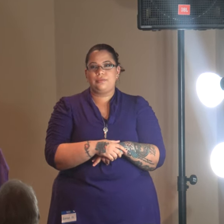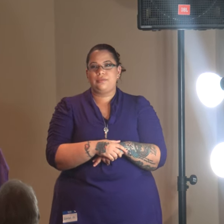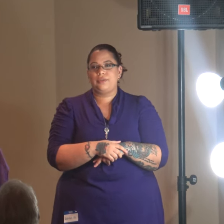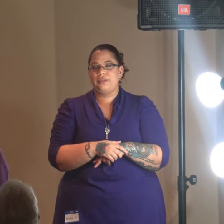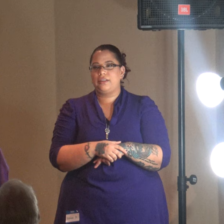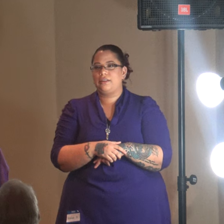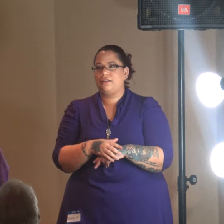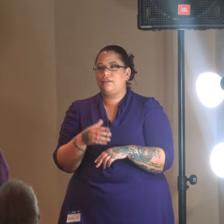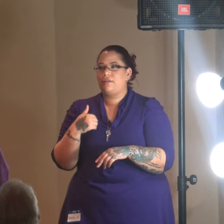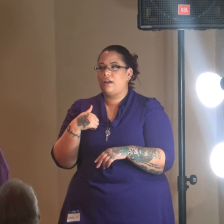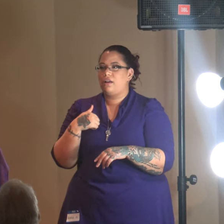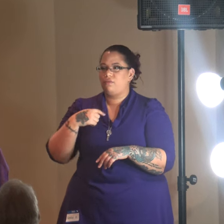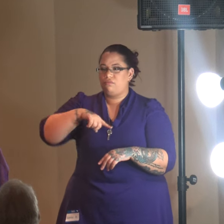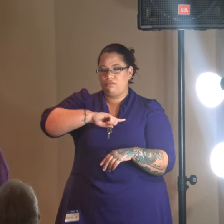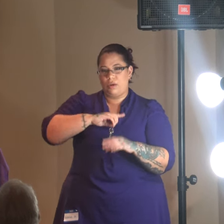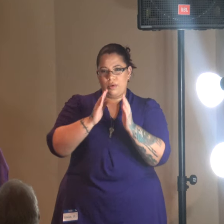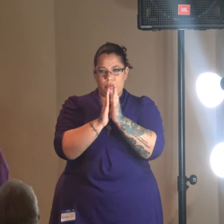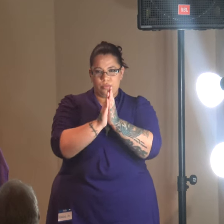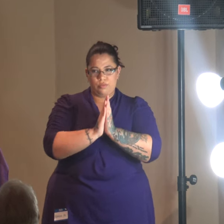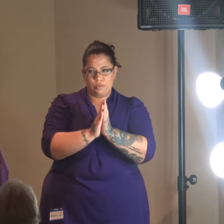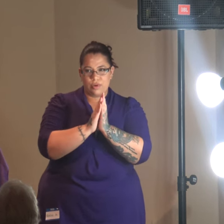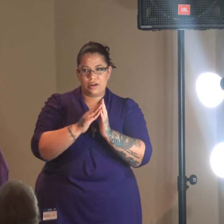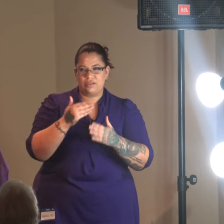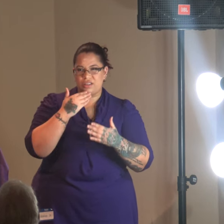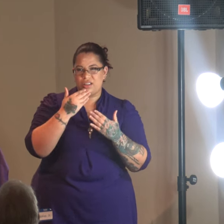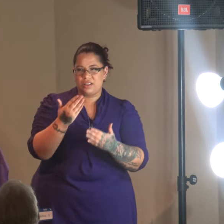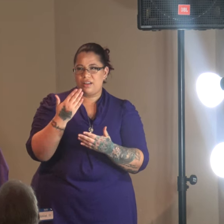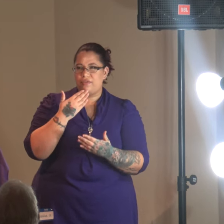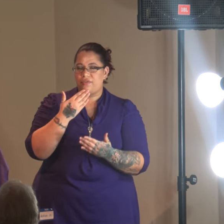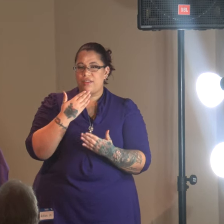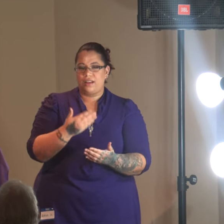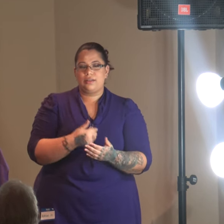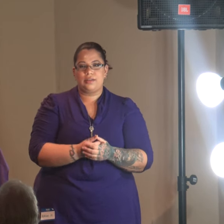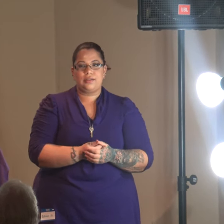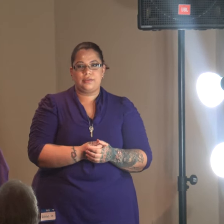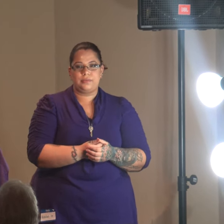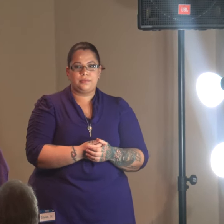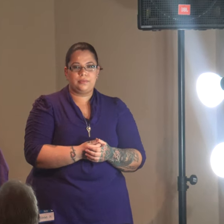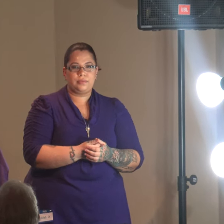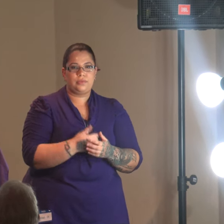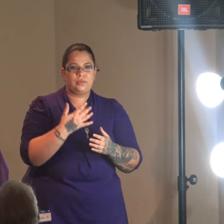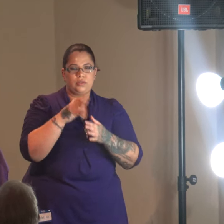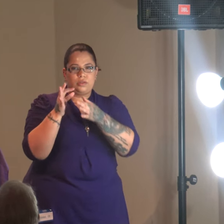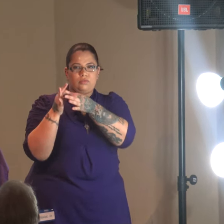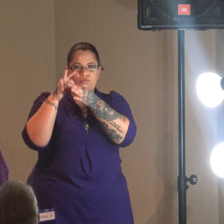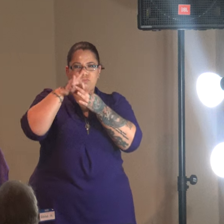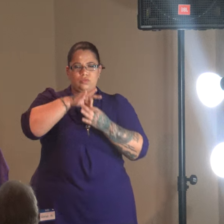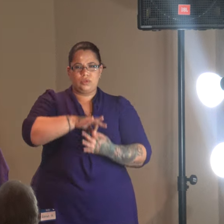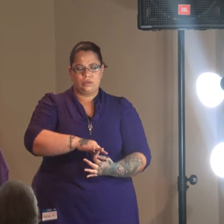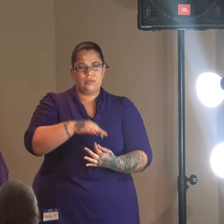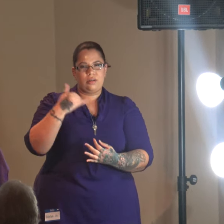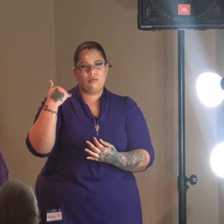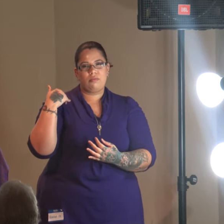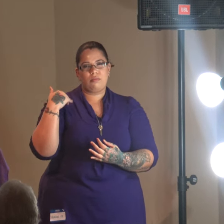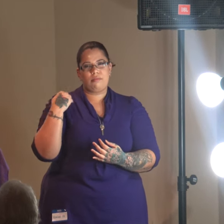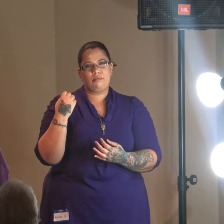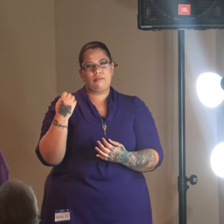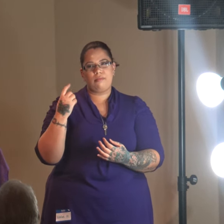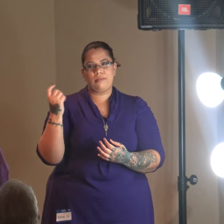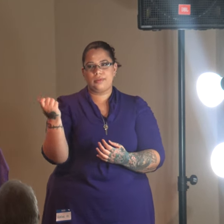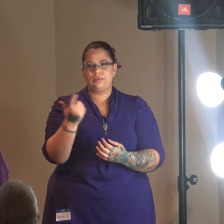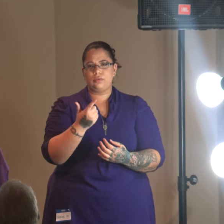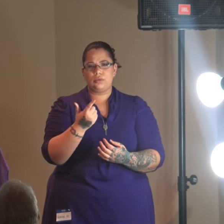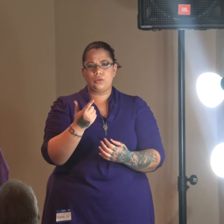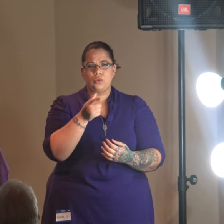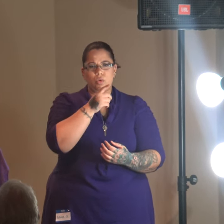just to go into prayer, to just give thanks, let us just center ourselves and remind ourselves who and what we truly